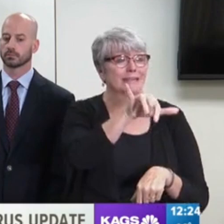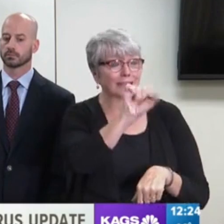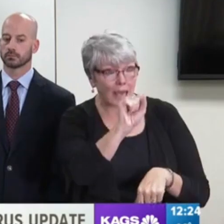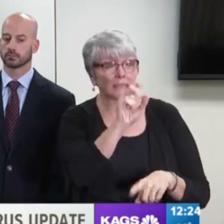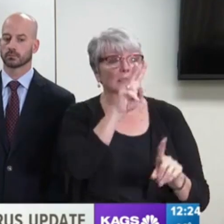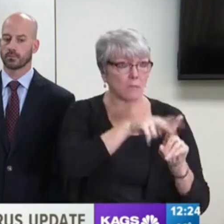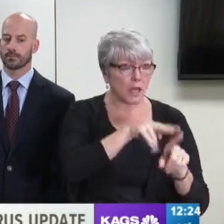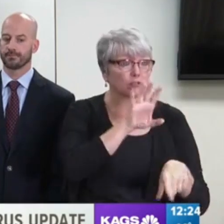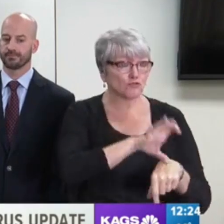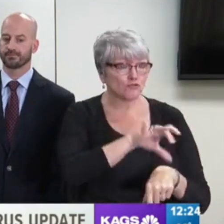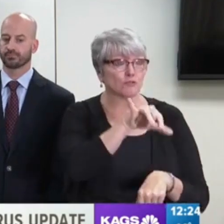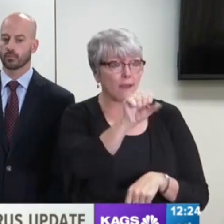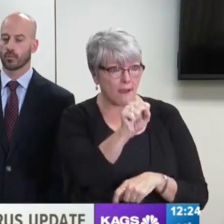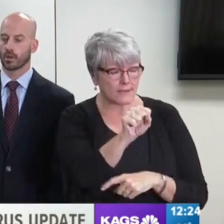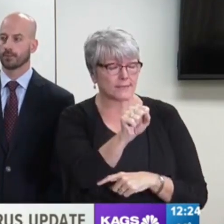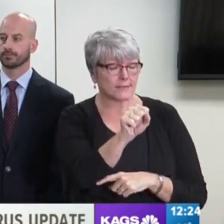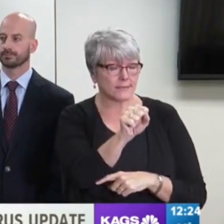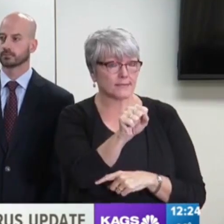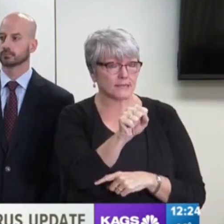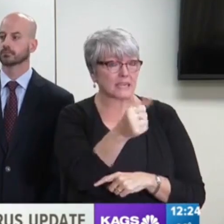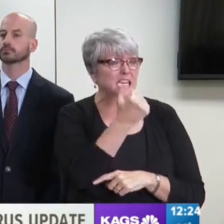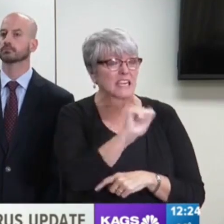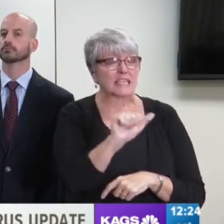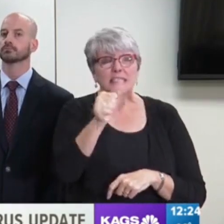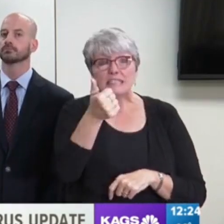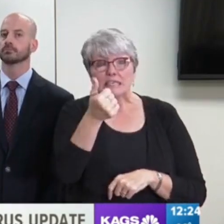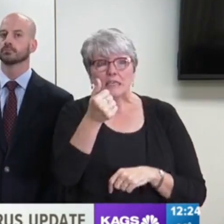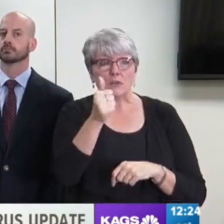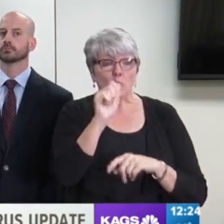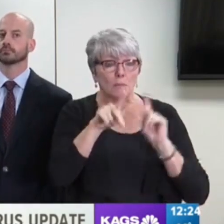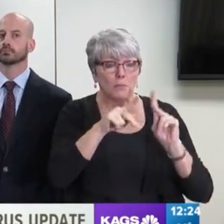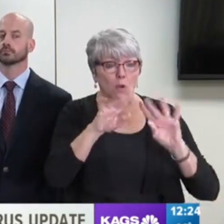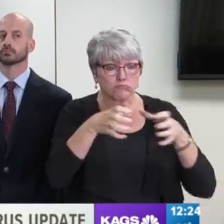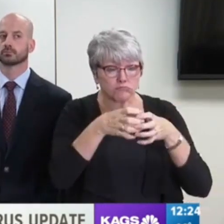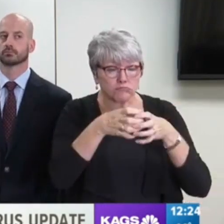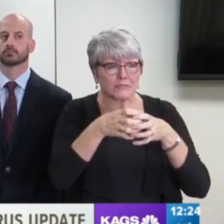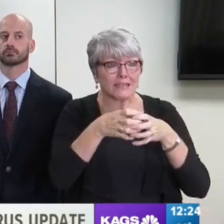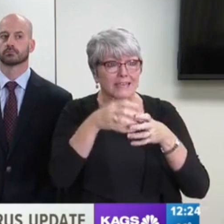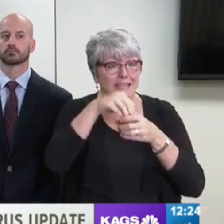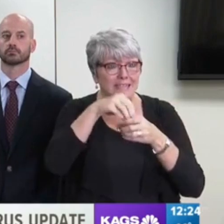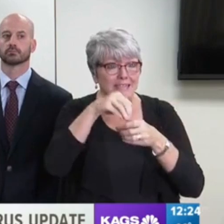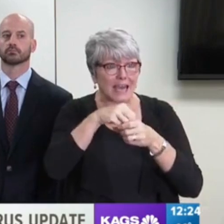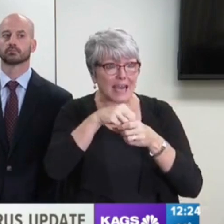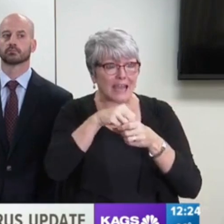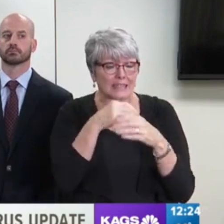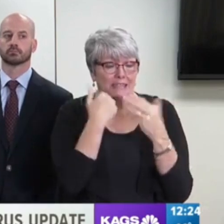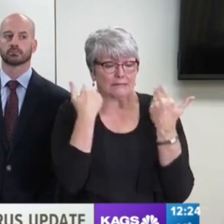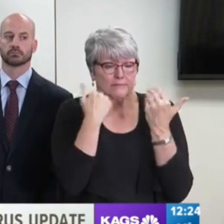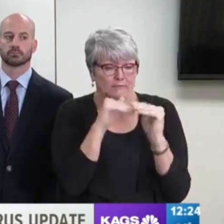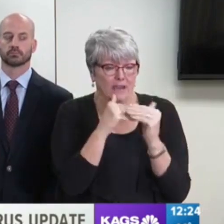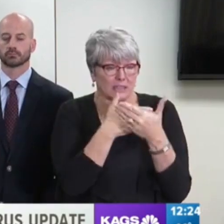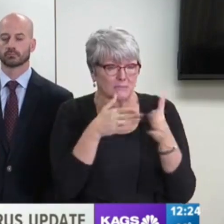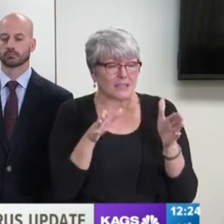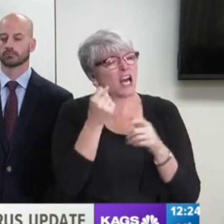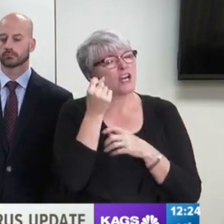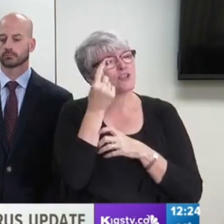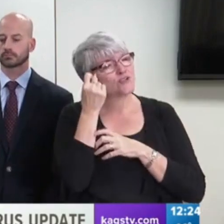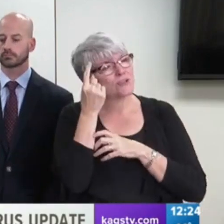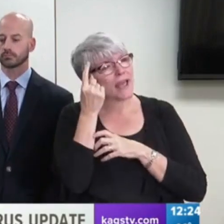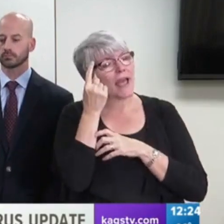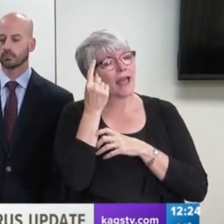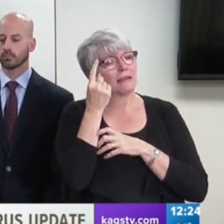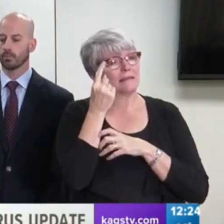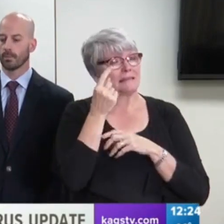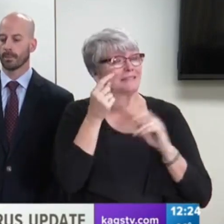it does apply to churches. Any 10 or more inside in a confined space. Understand